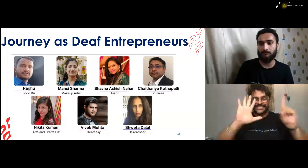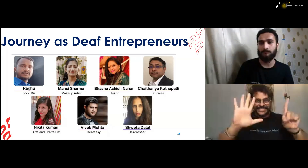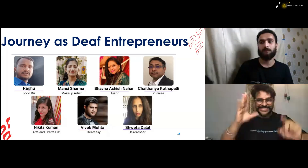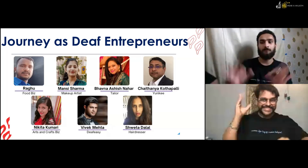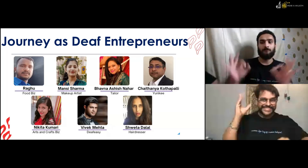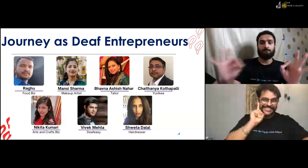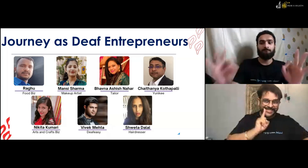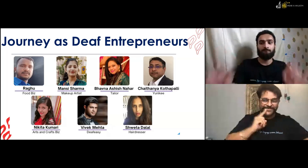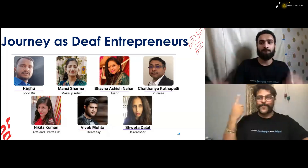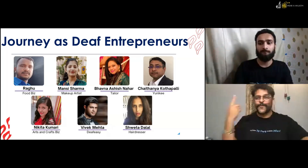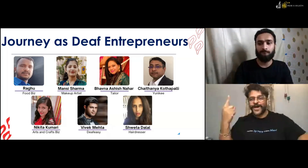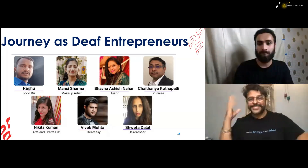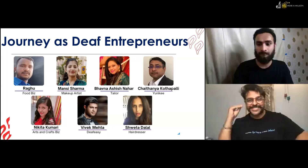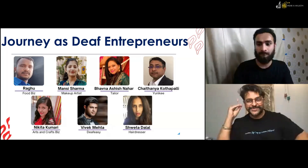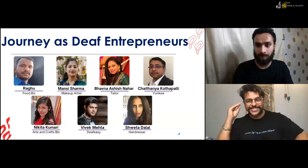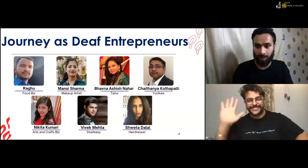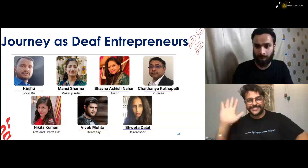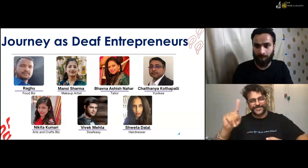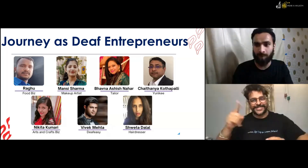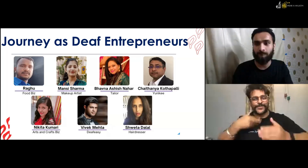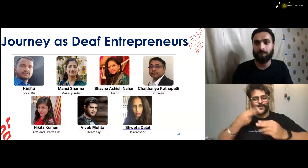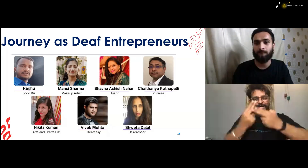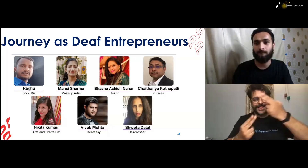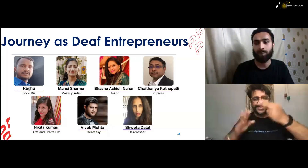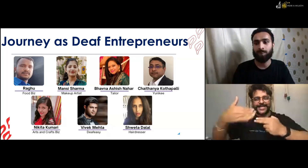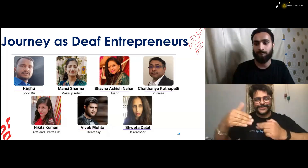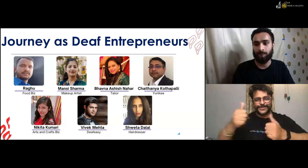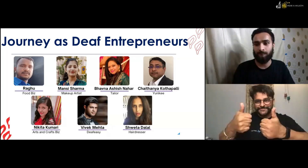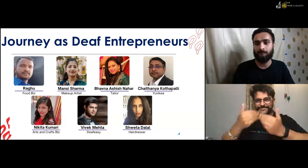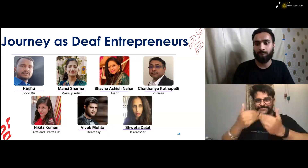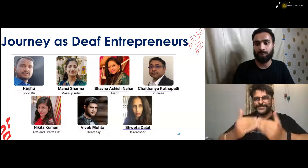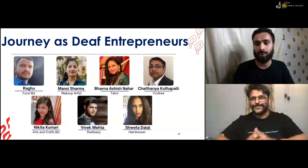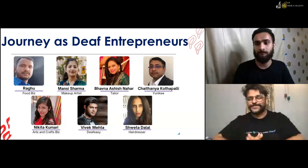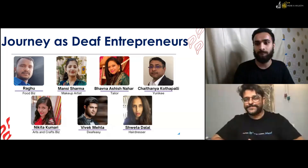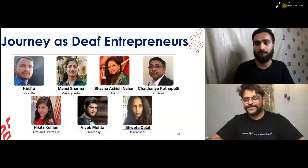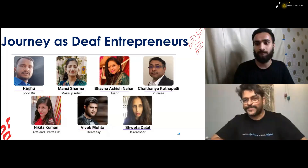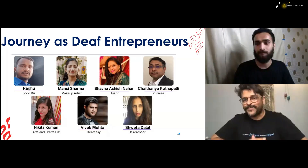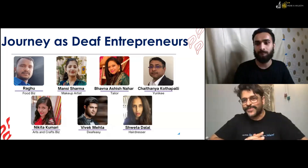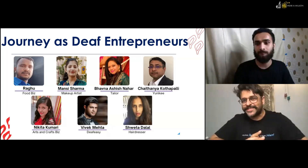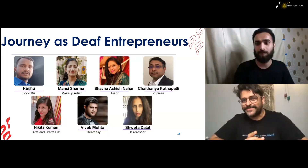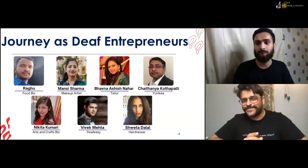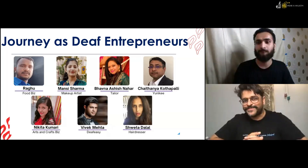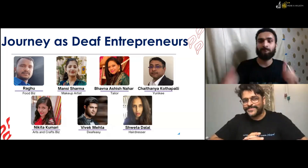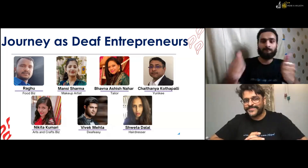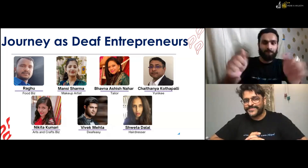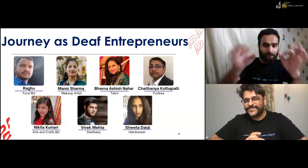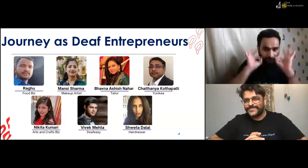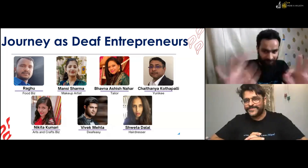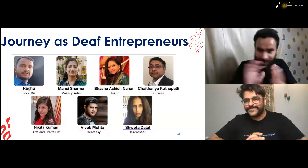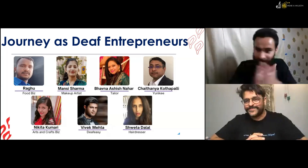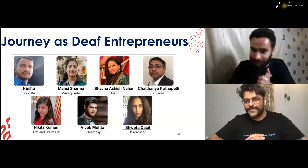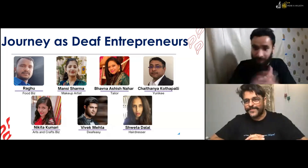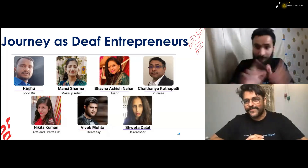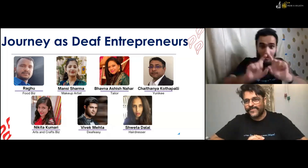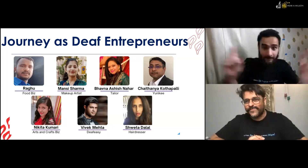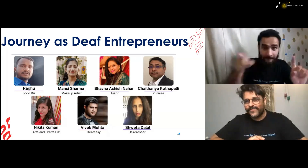correct here. And there are 6 deaf people and 1 hearing person. So we'll tell you more about it later. Thank you. All